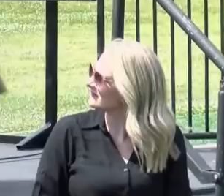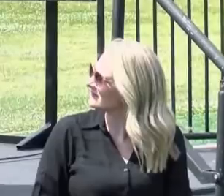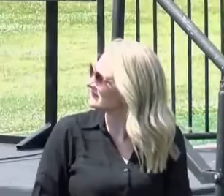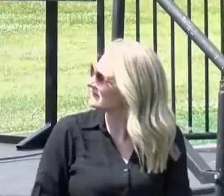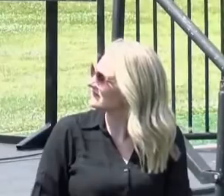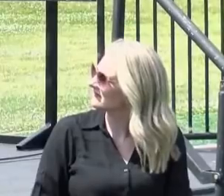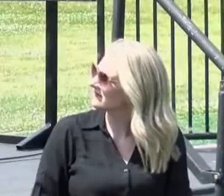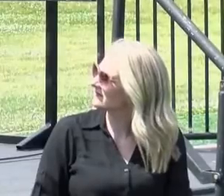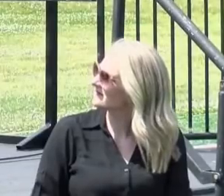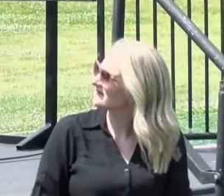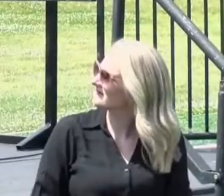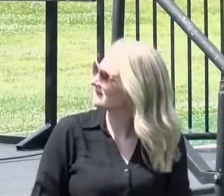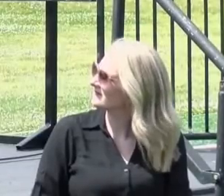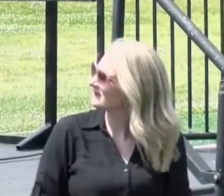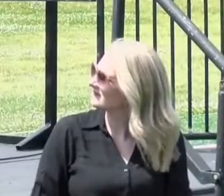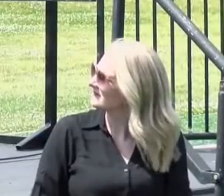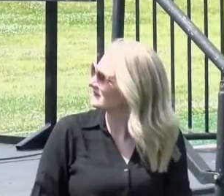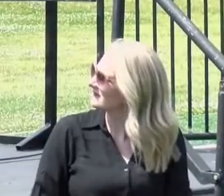Whisper Arbs.